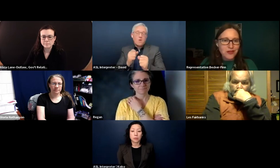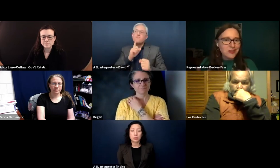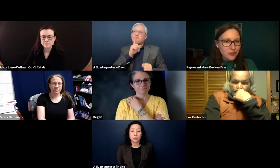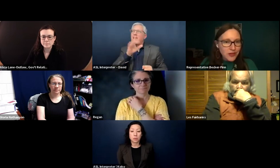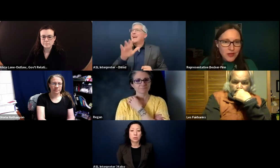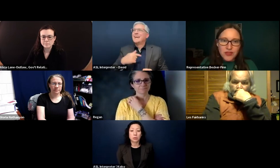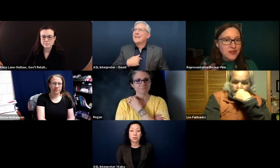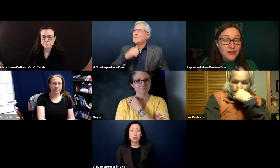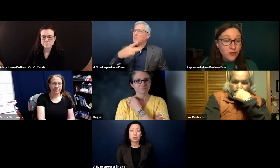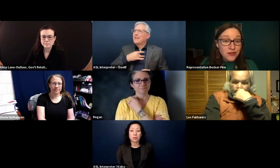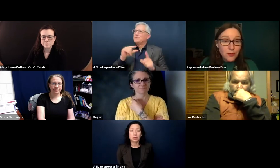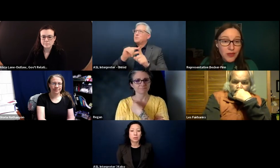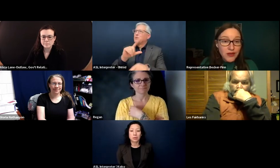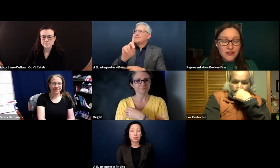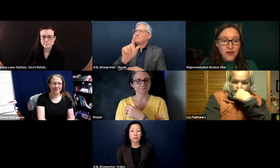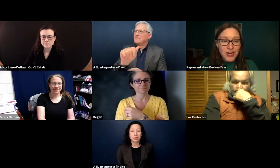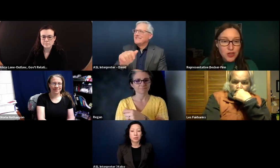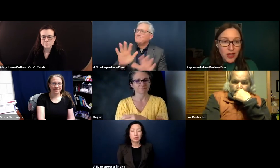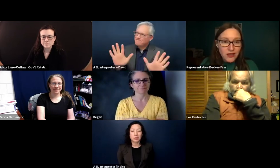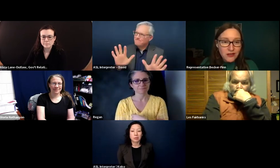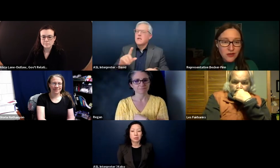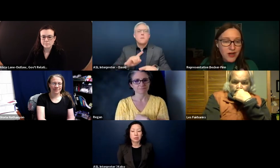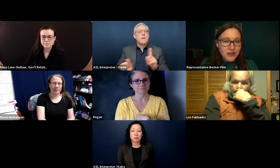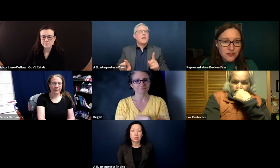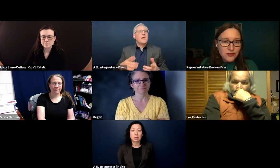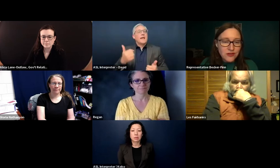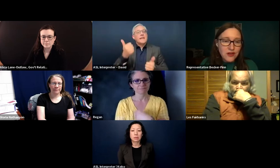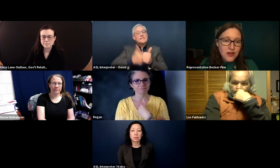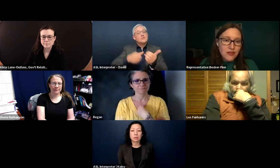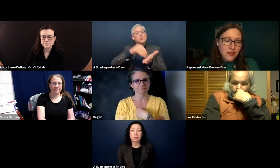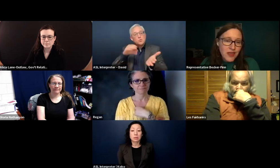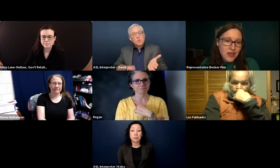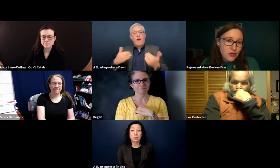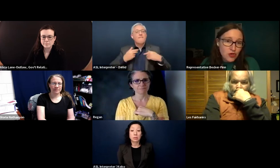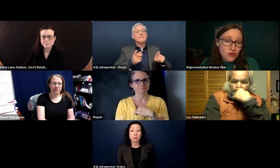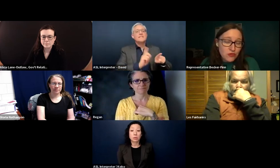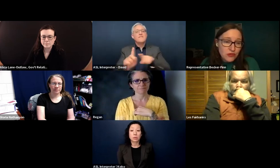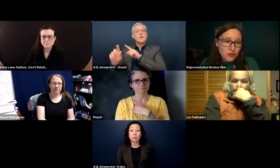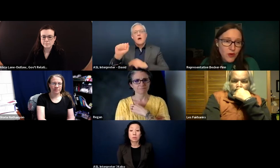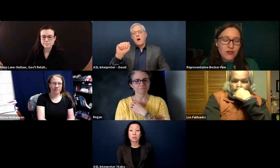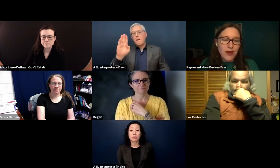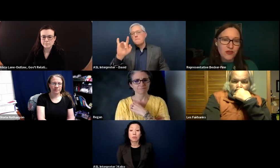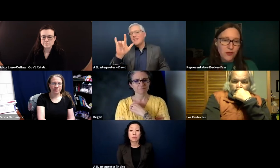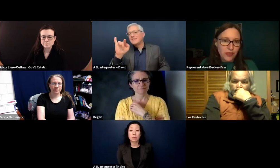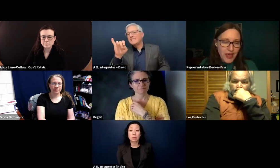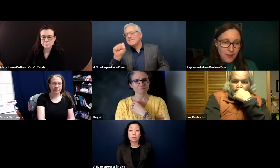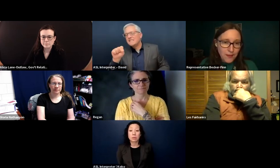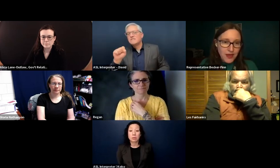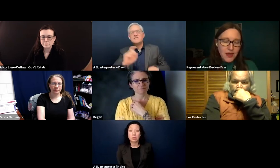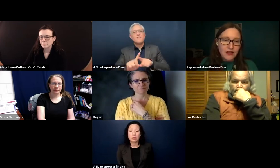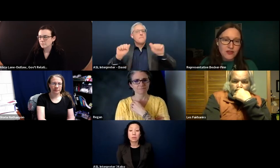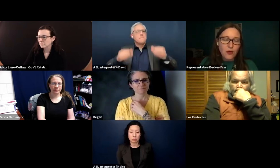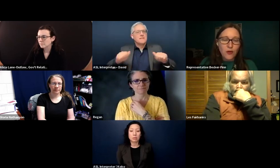always use the word disability, but the different abilities of any child or any student, that they can choose what's best for